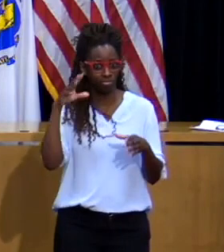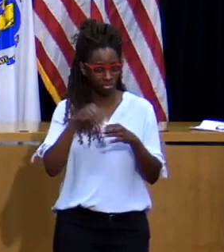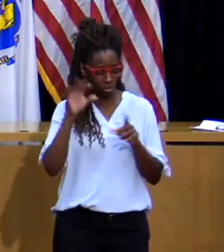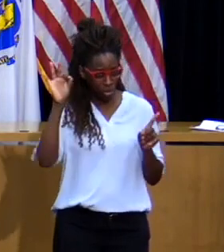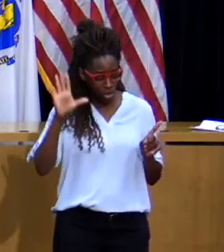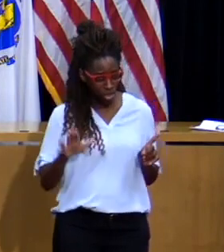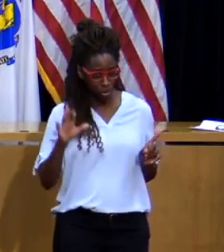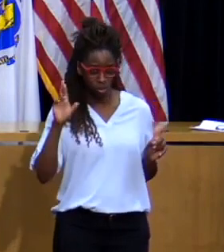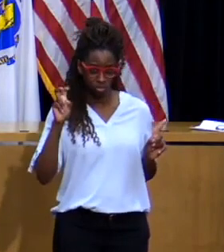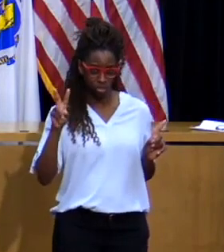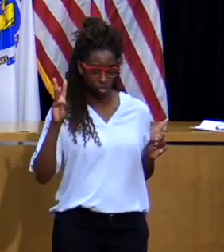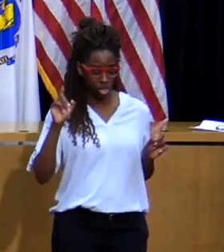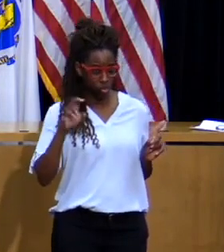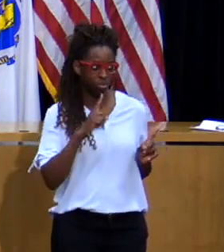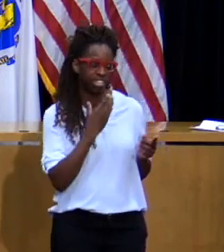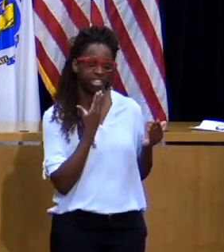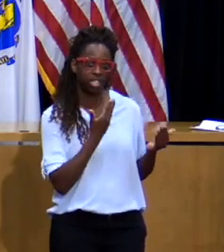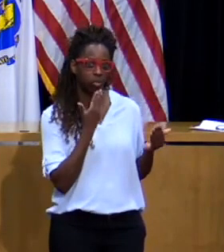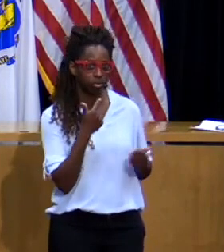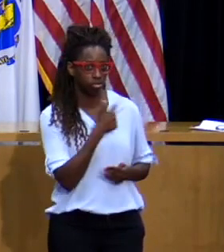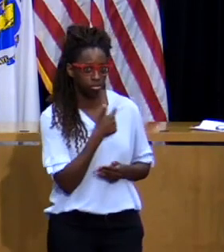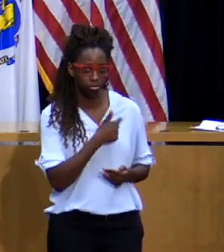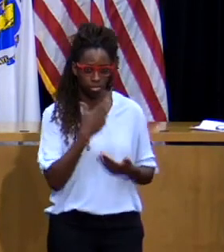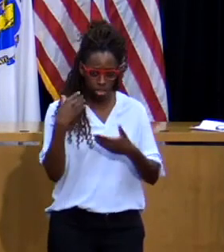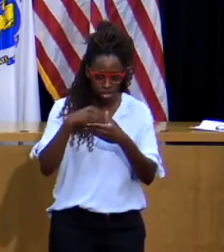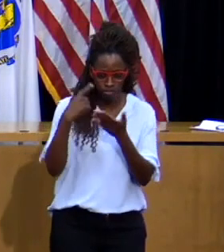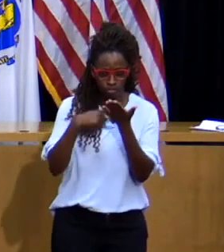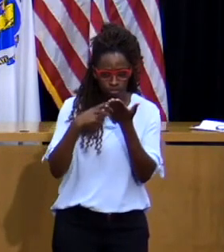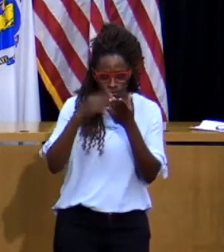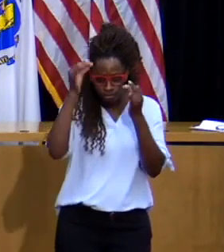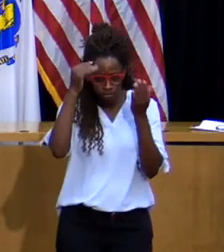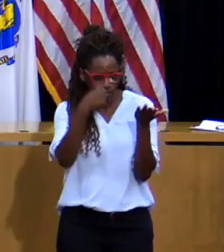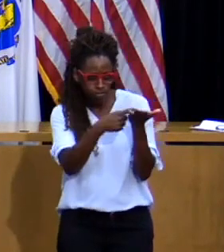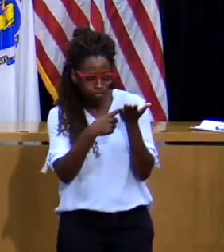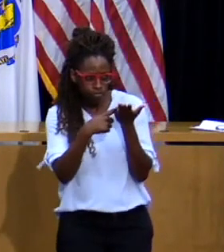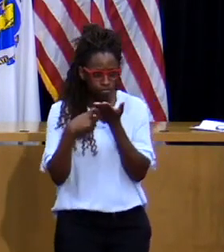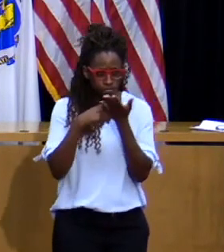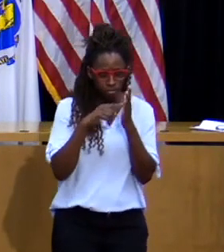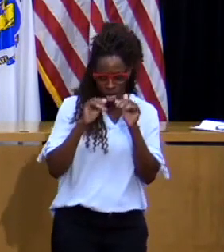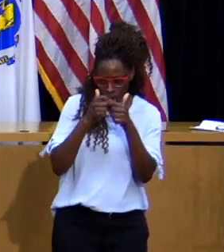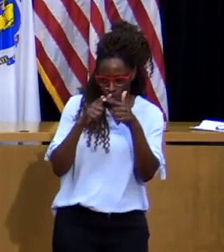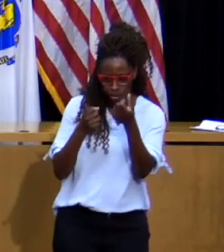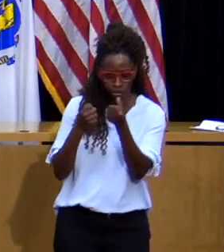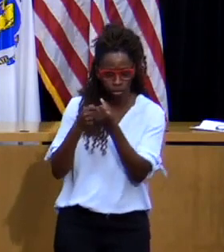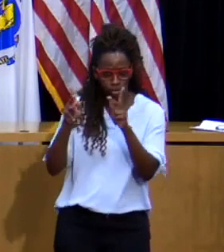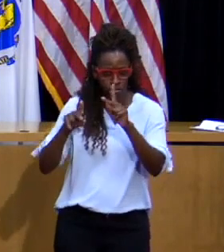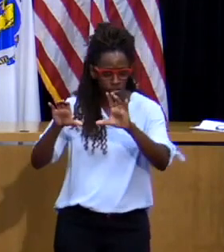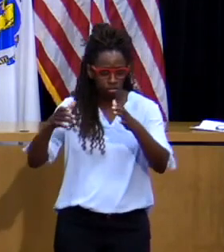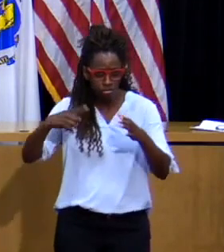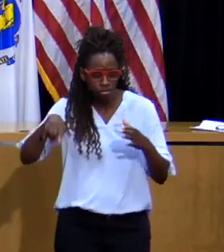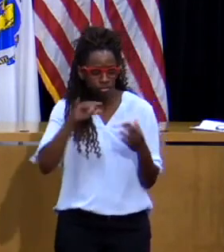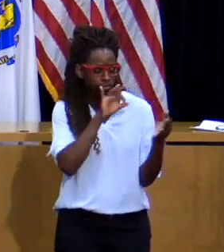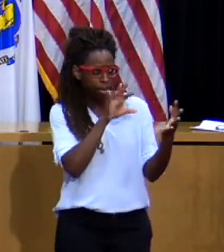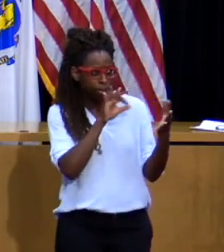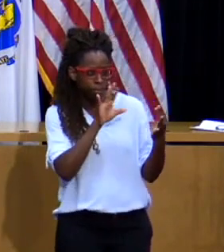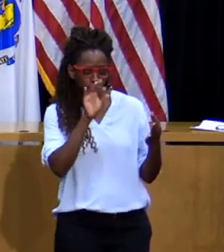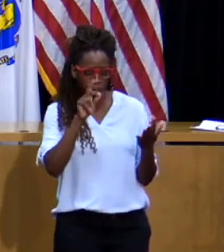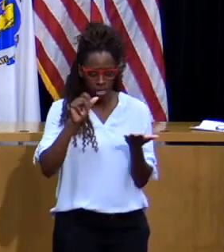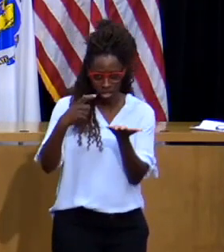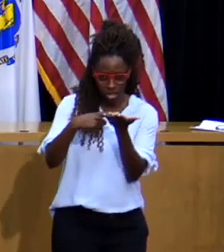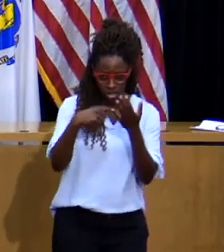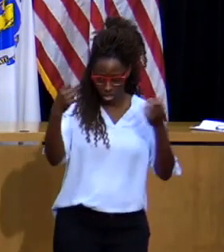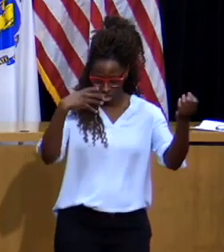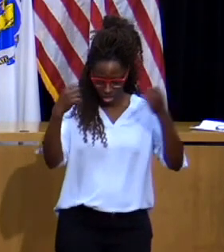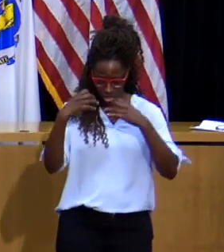and hours and hours of thoughtful discussion over many, many weeks in the recent past. They have